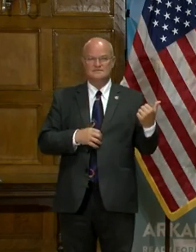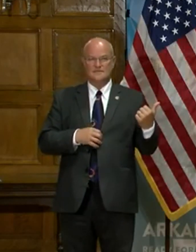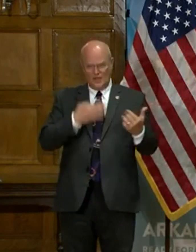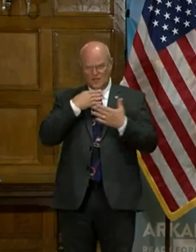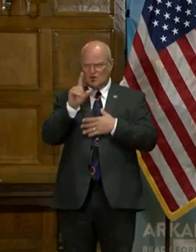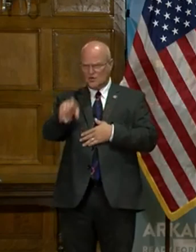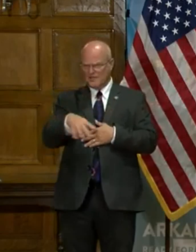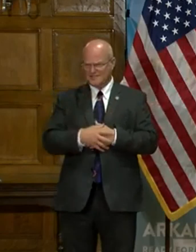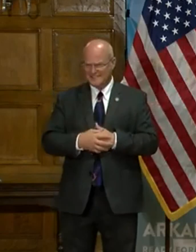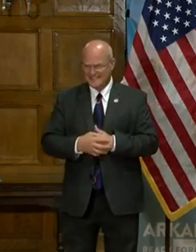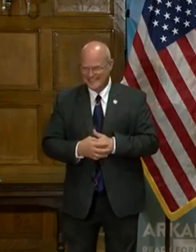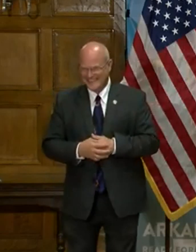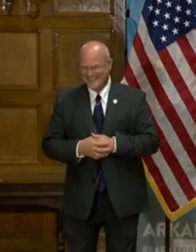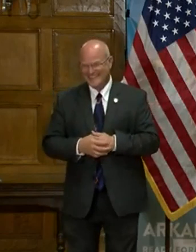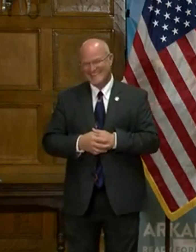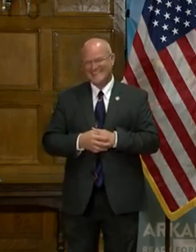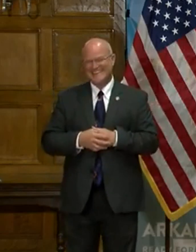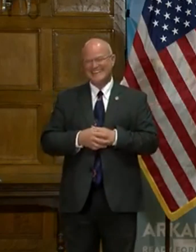That's a good question.